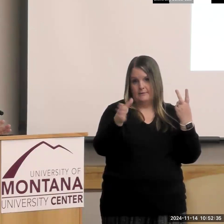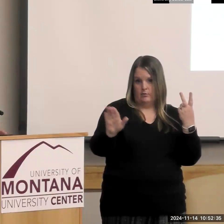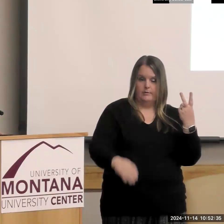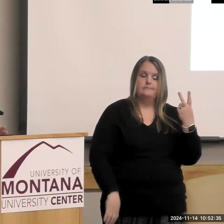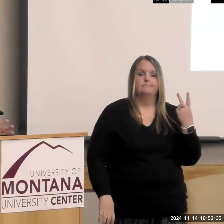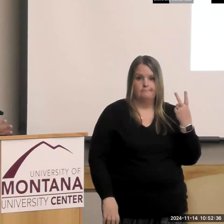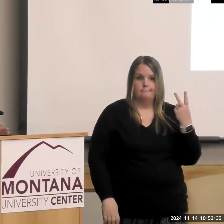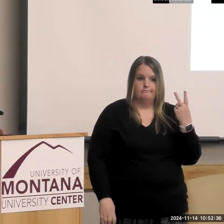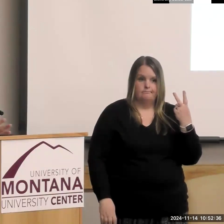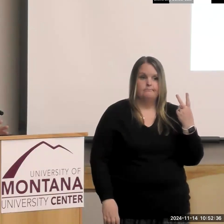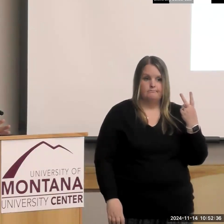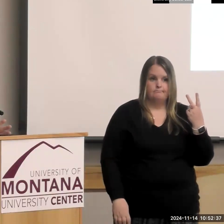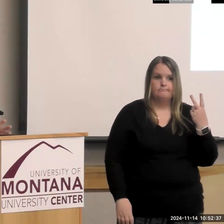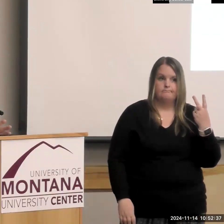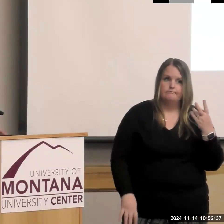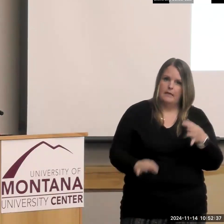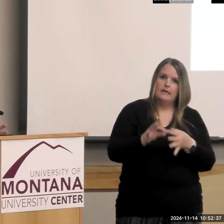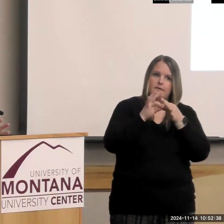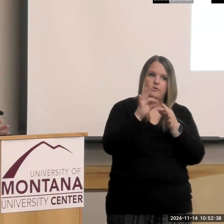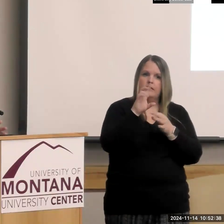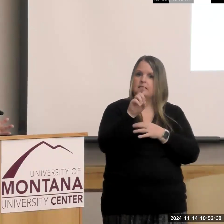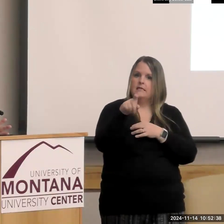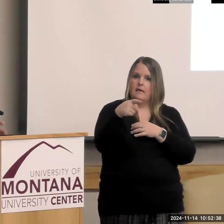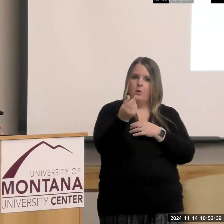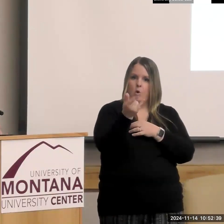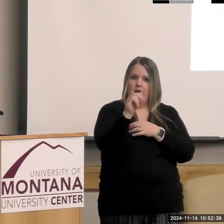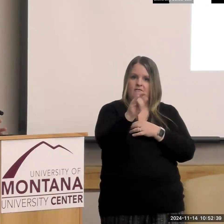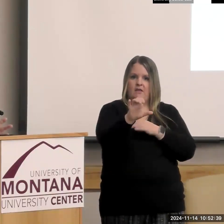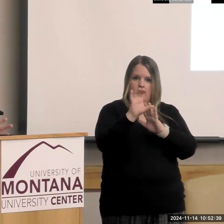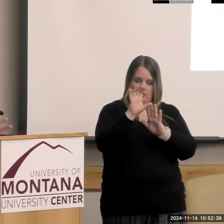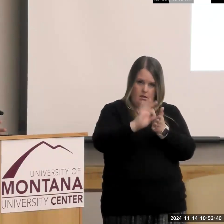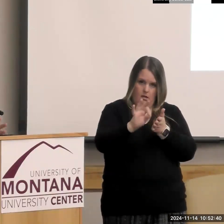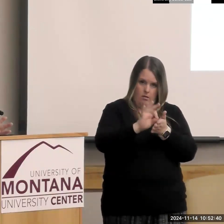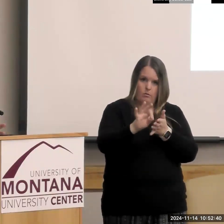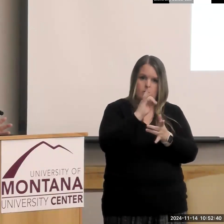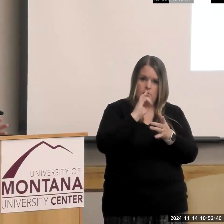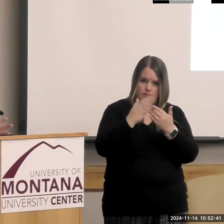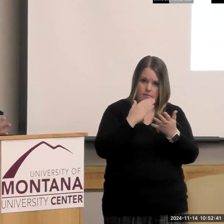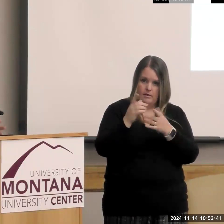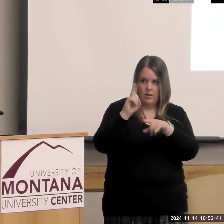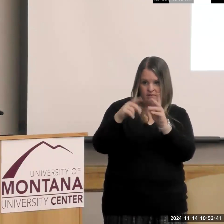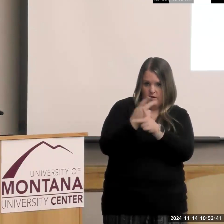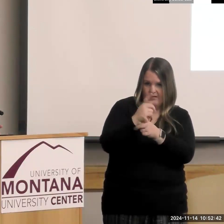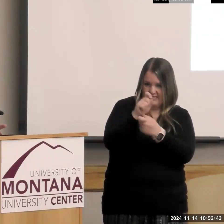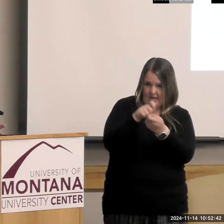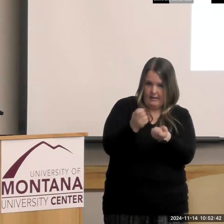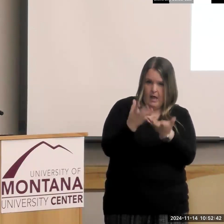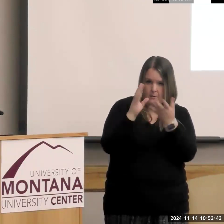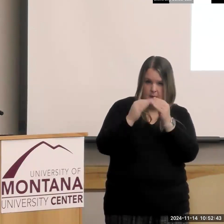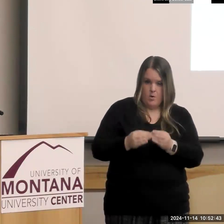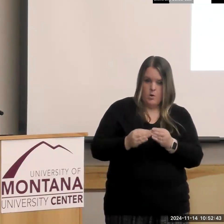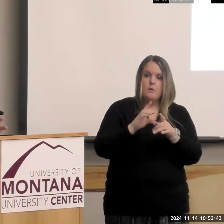So beyond the demographic count, they actually had, even though they couldn't enumerate how many people it was, they